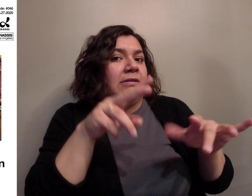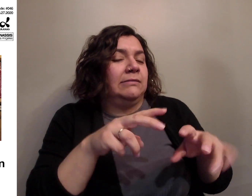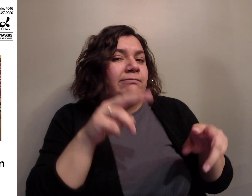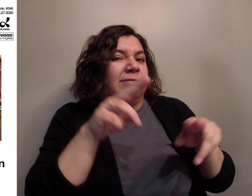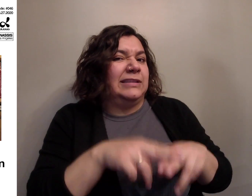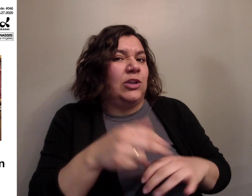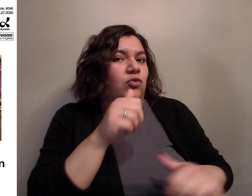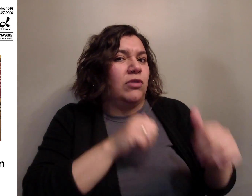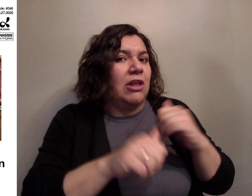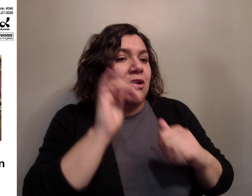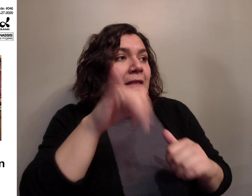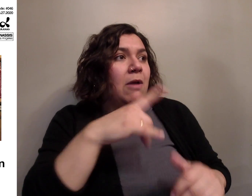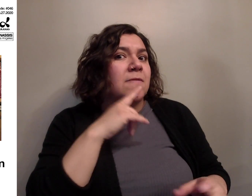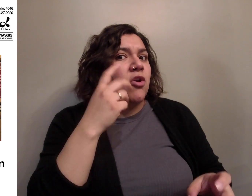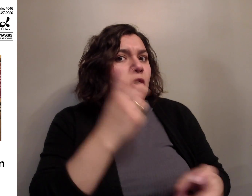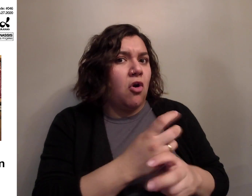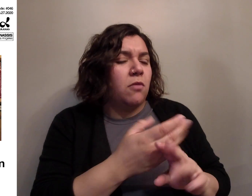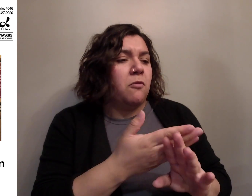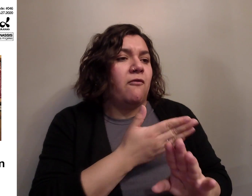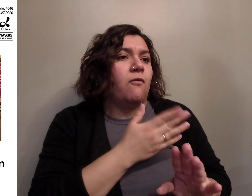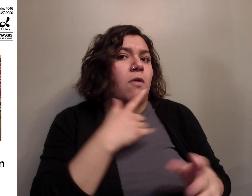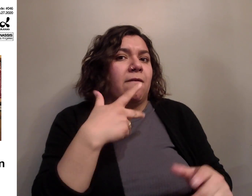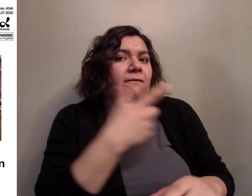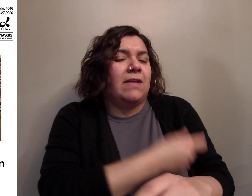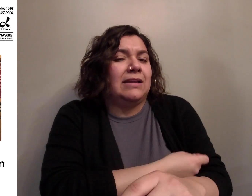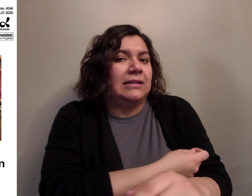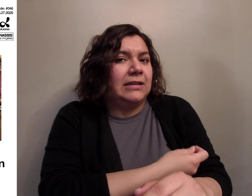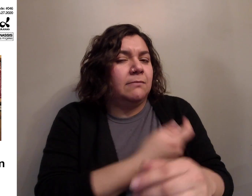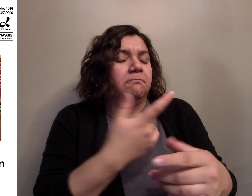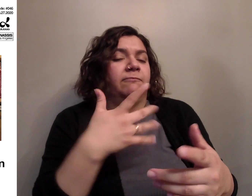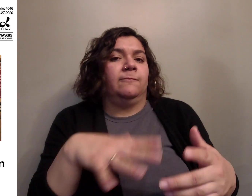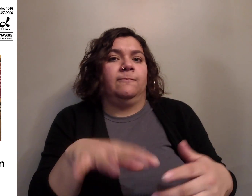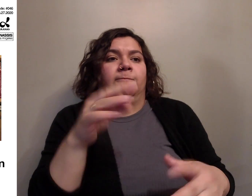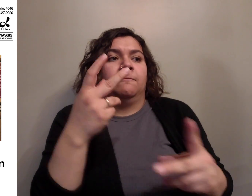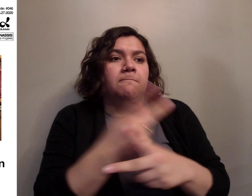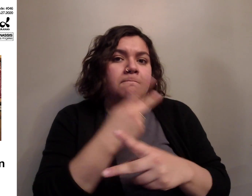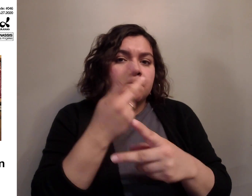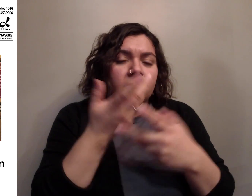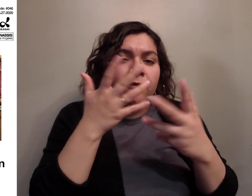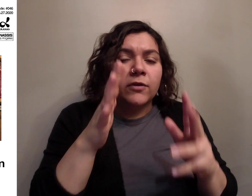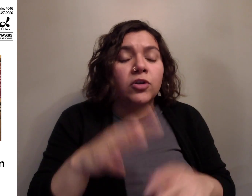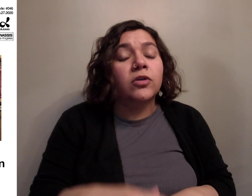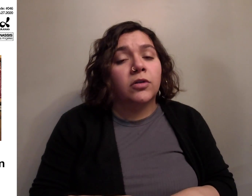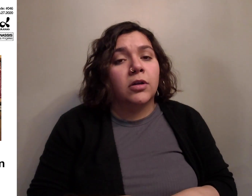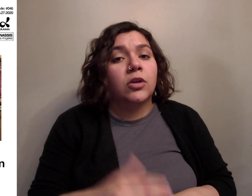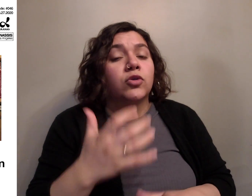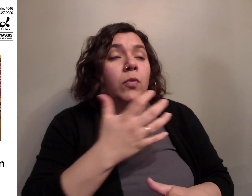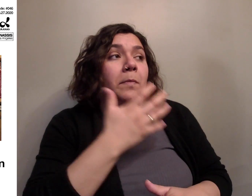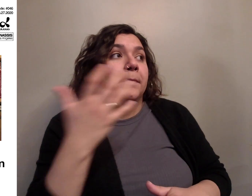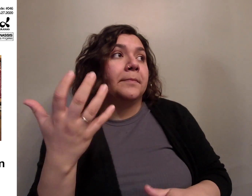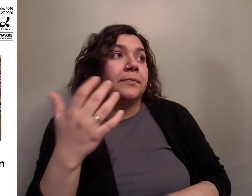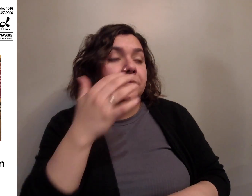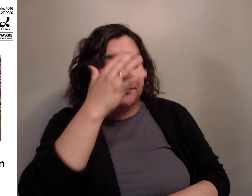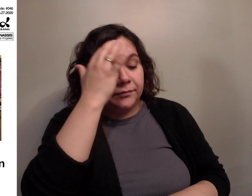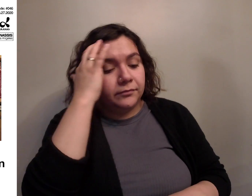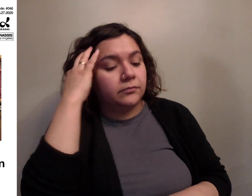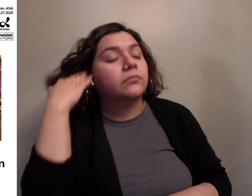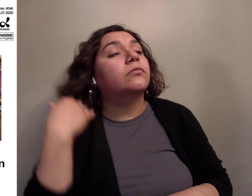next to each other, and that will be so hard before a vaccine is found. I mean, there's so many